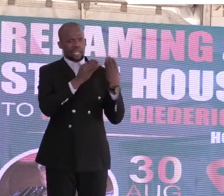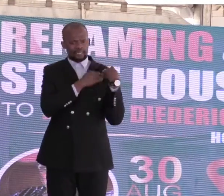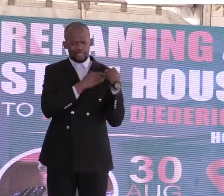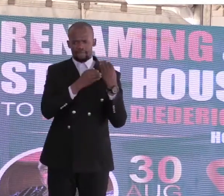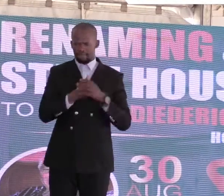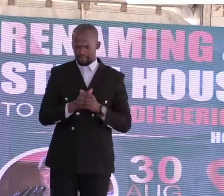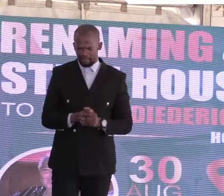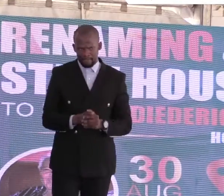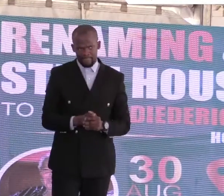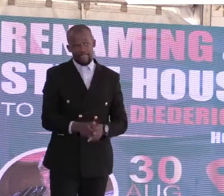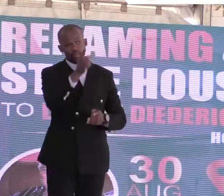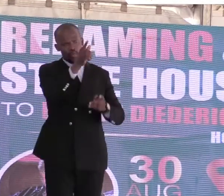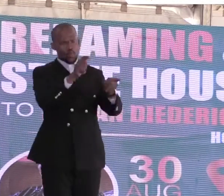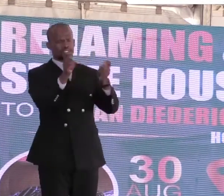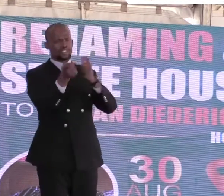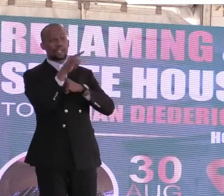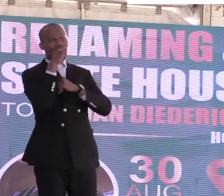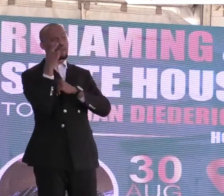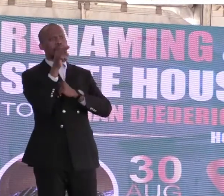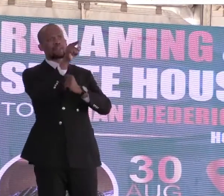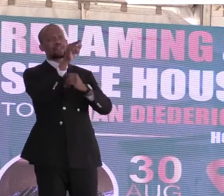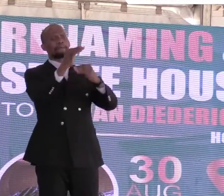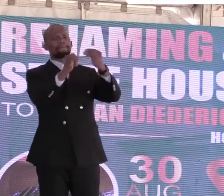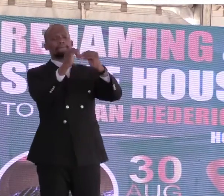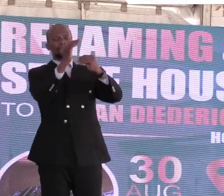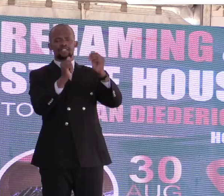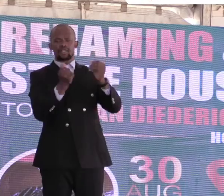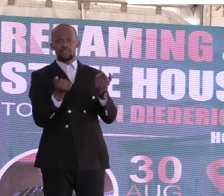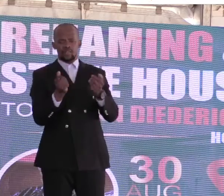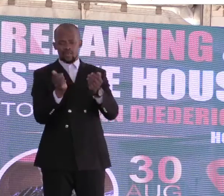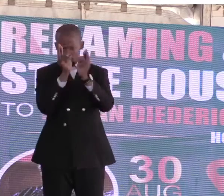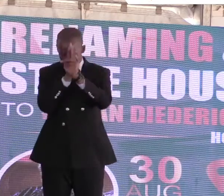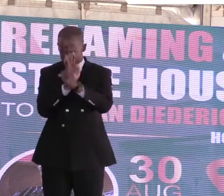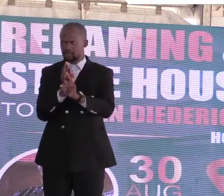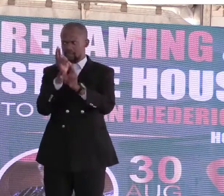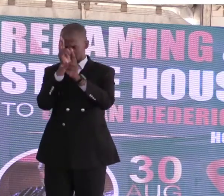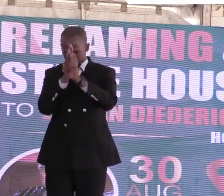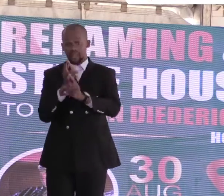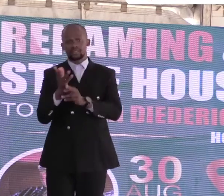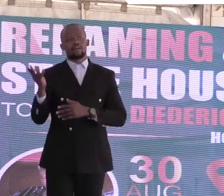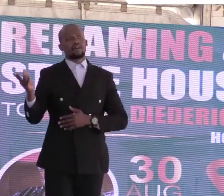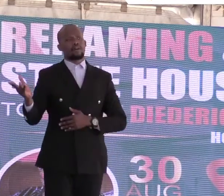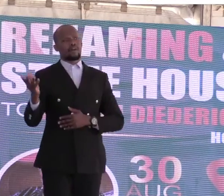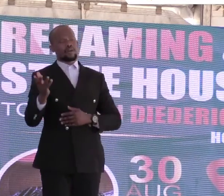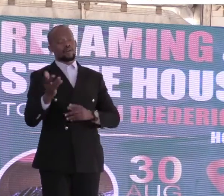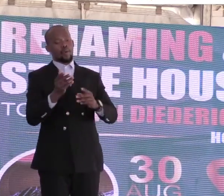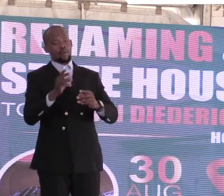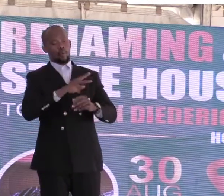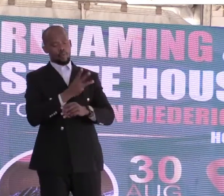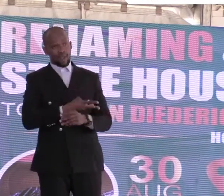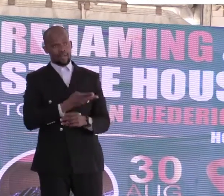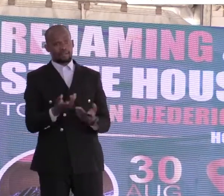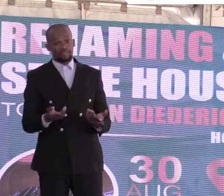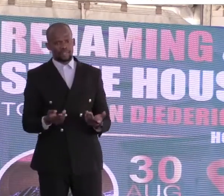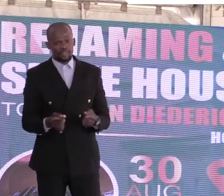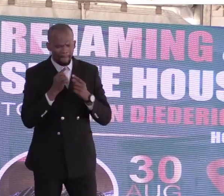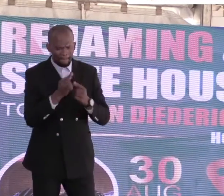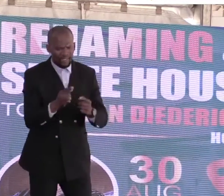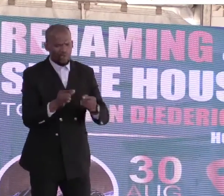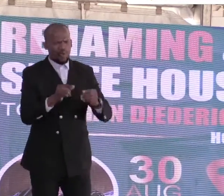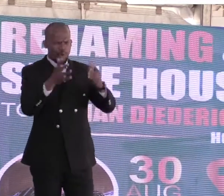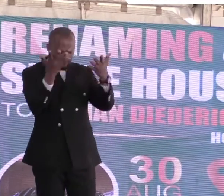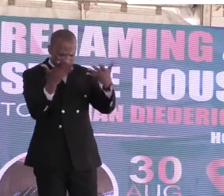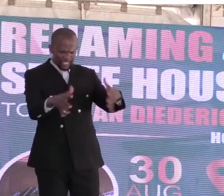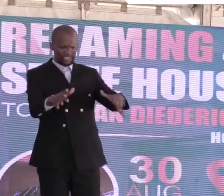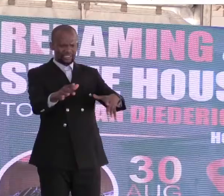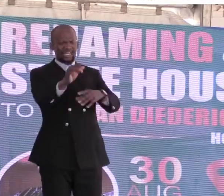Renaming this building is the least we can do for eliqhawekazi lomzabalazo. Kodwa, ending gender-based